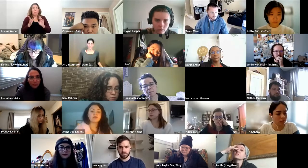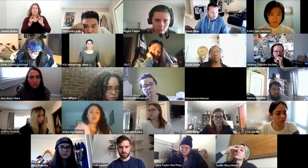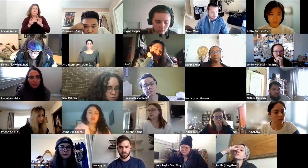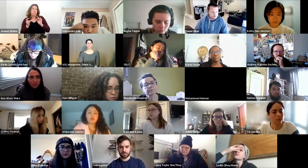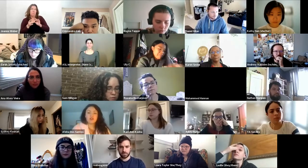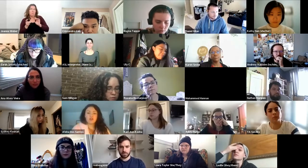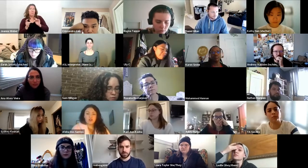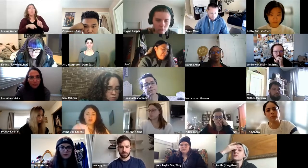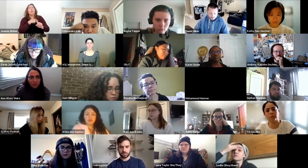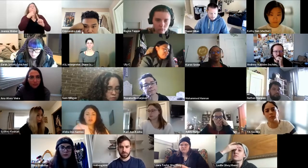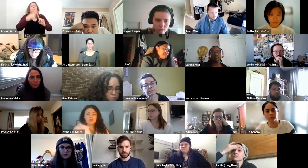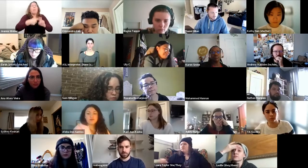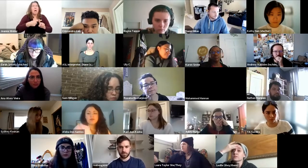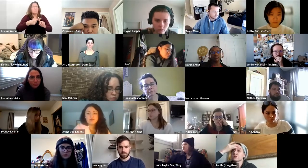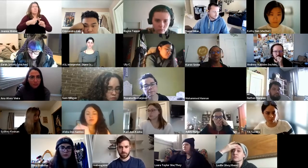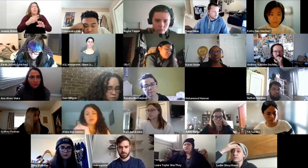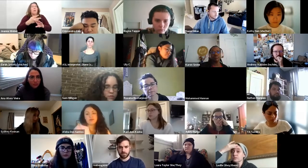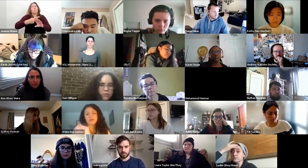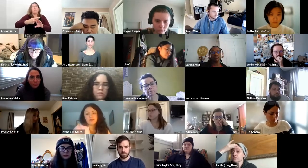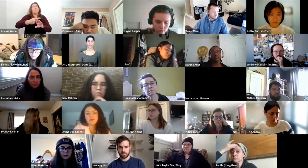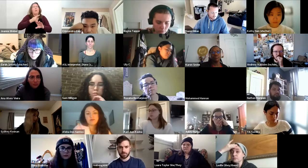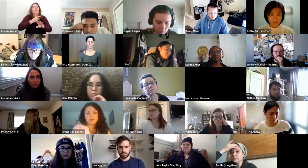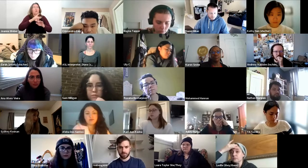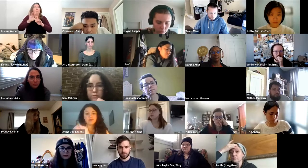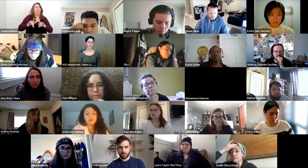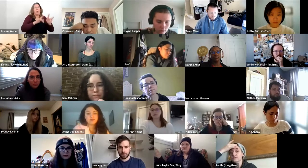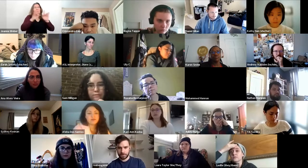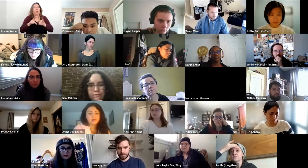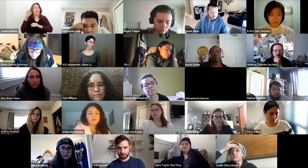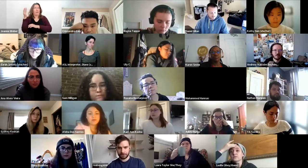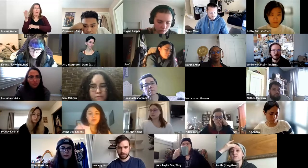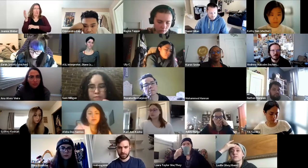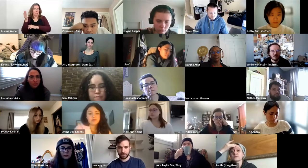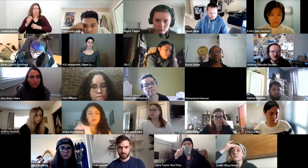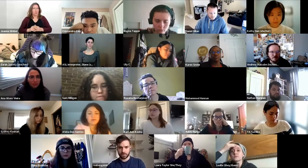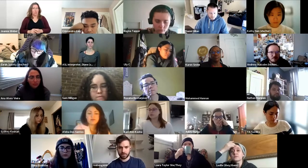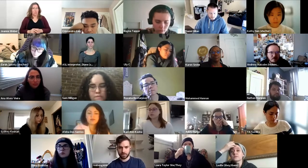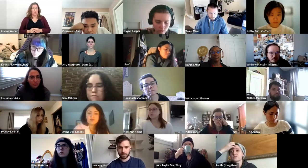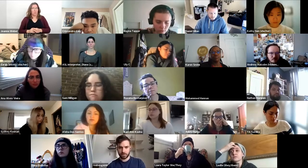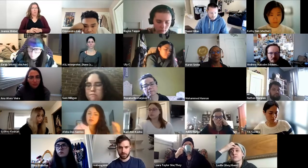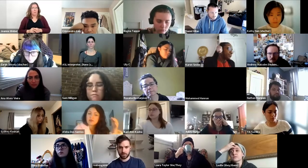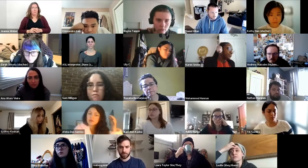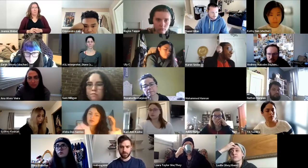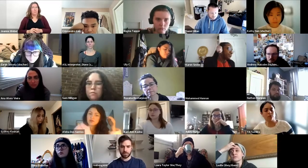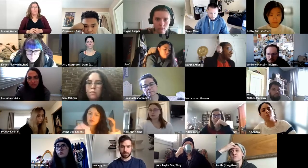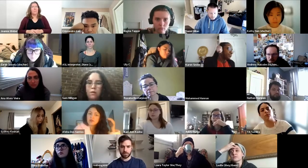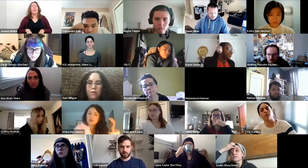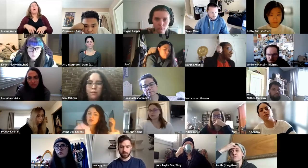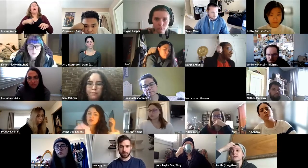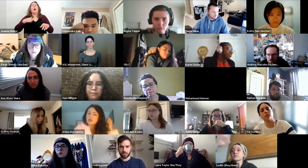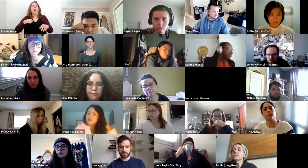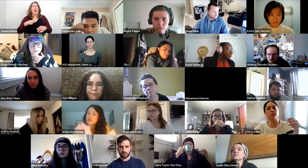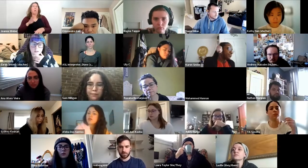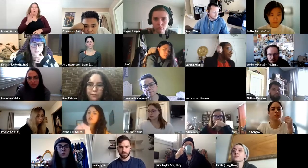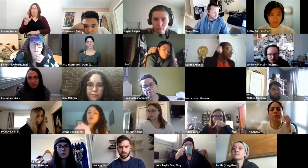presentations, and we will be able to watch those during